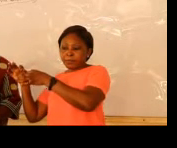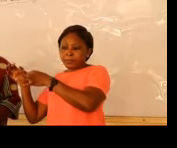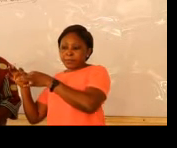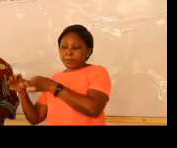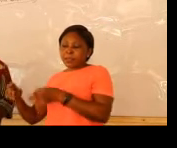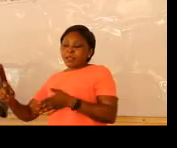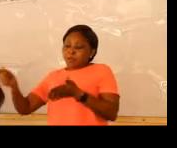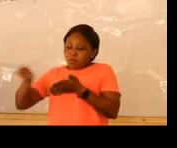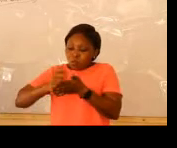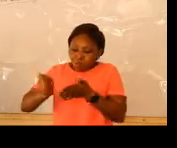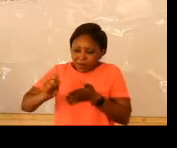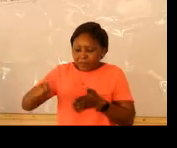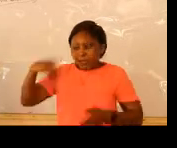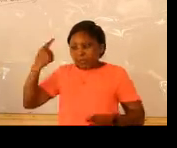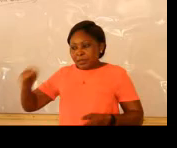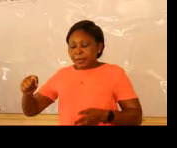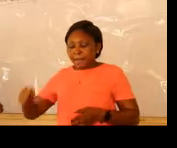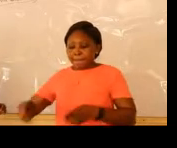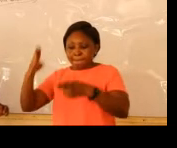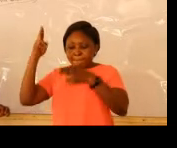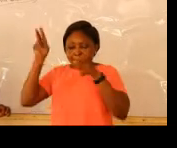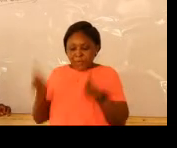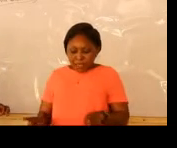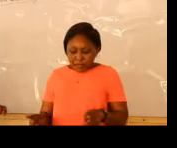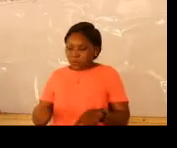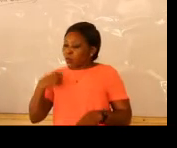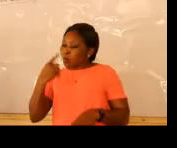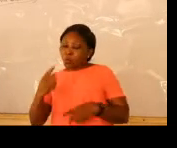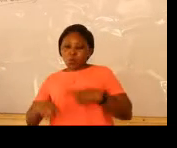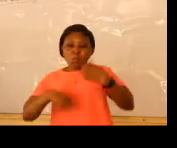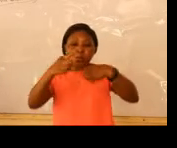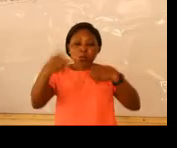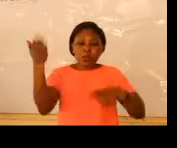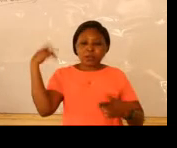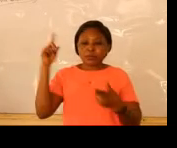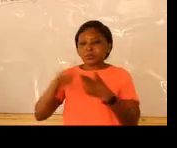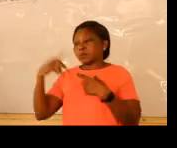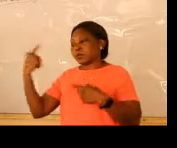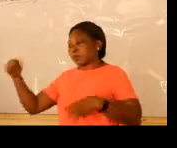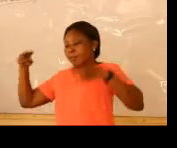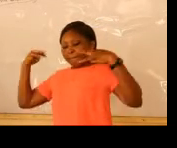state the person who went to the market.